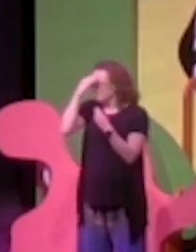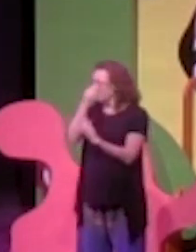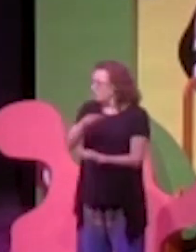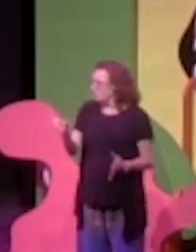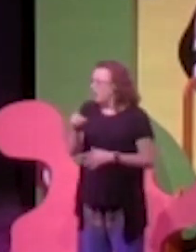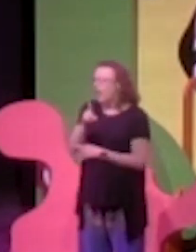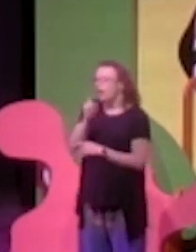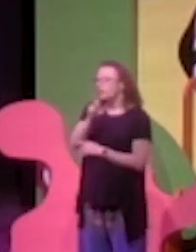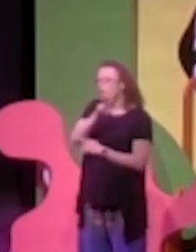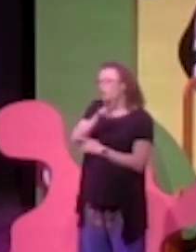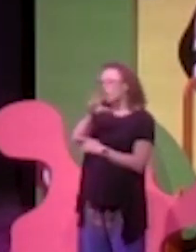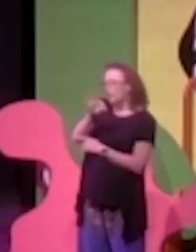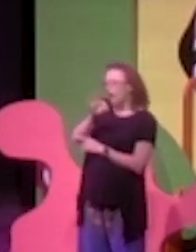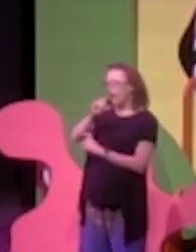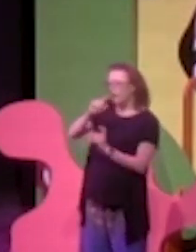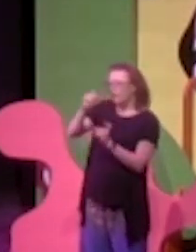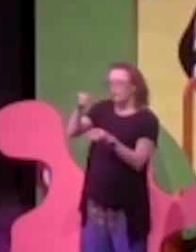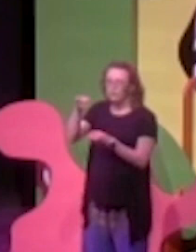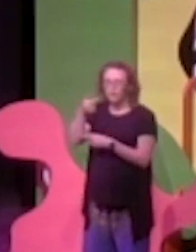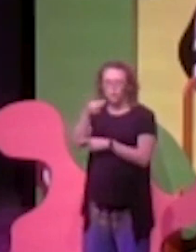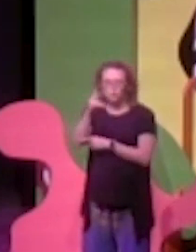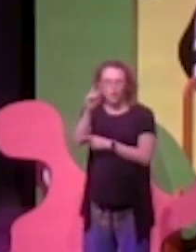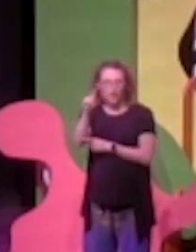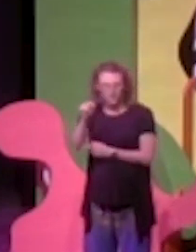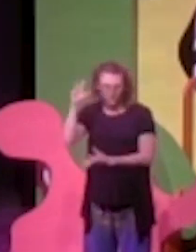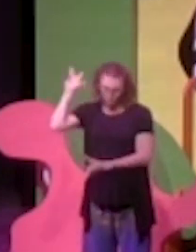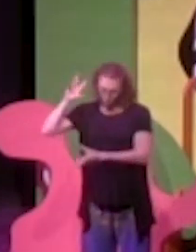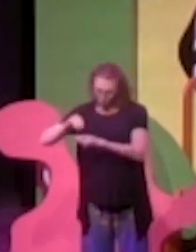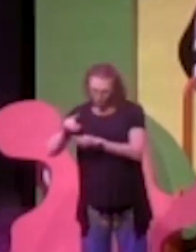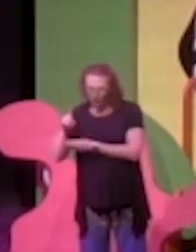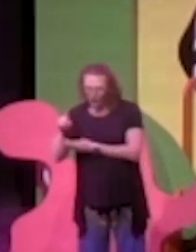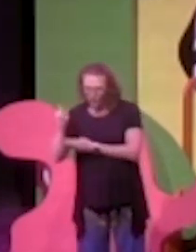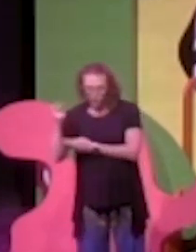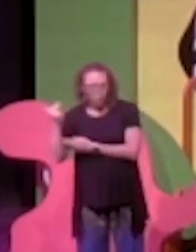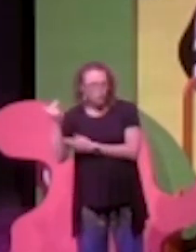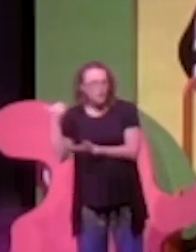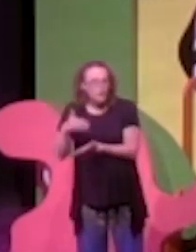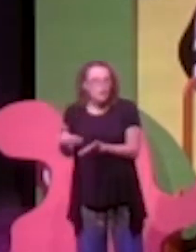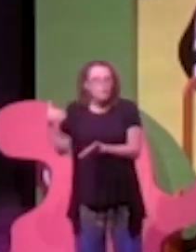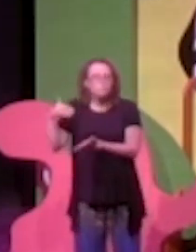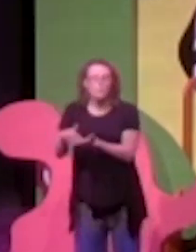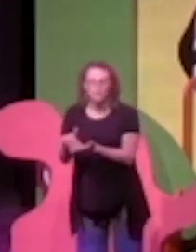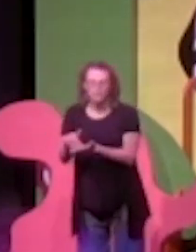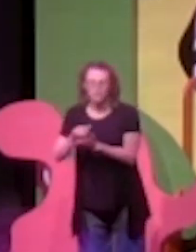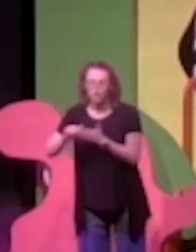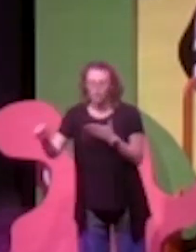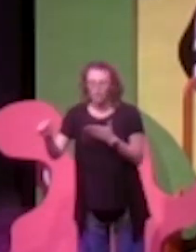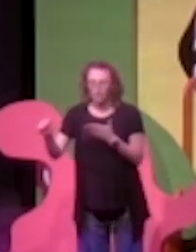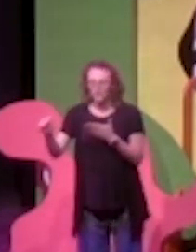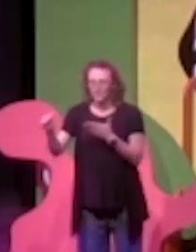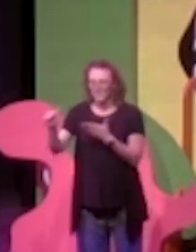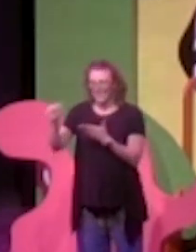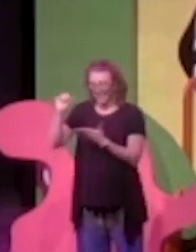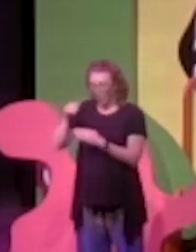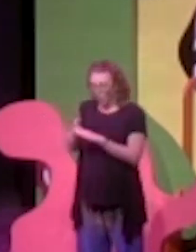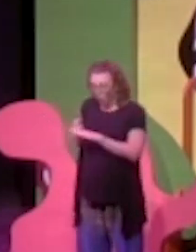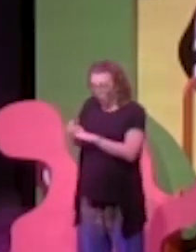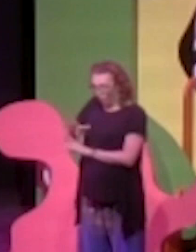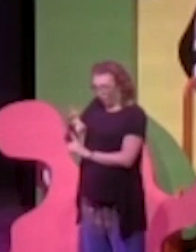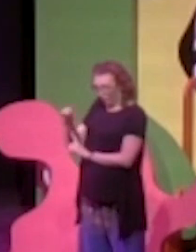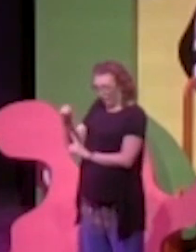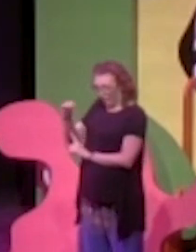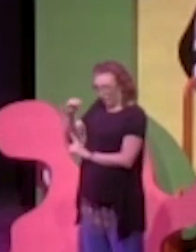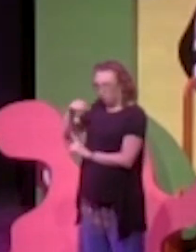totaling about $113 million so far. Over 50% of those grants have gone to